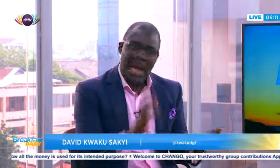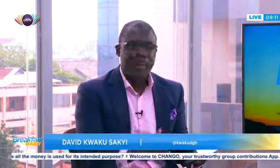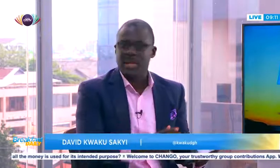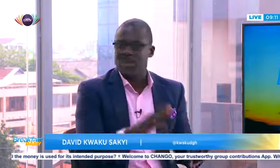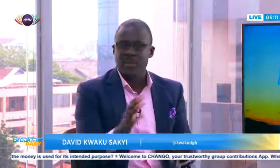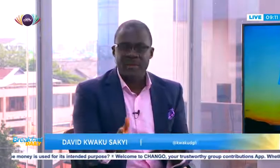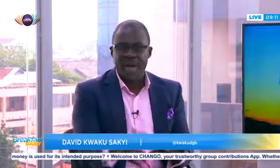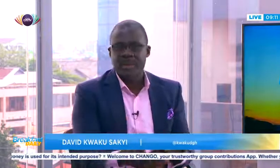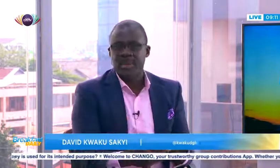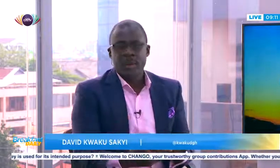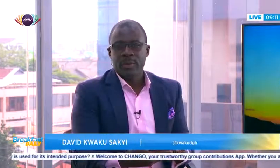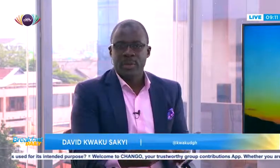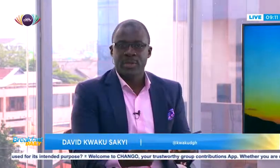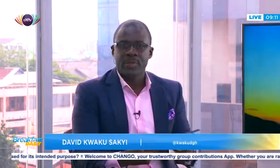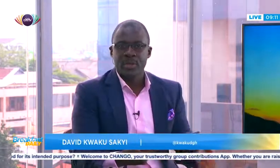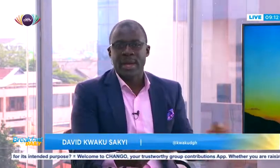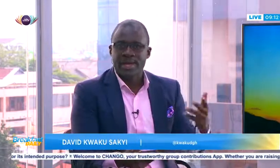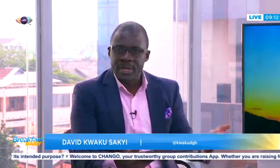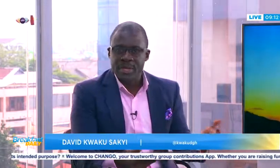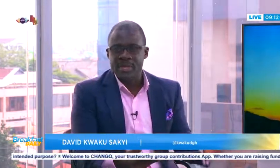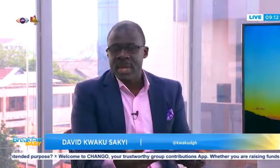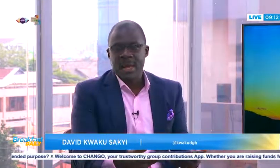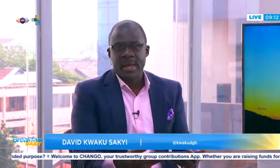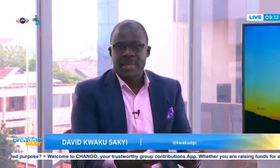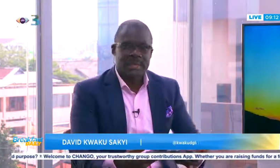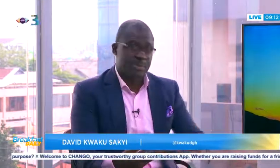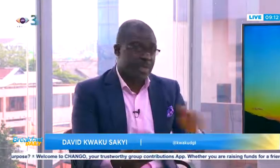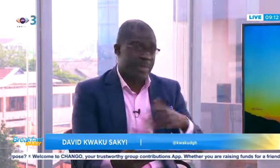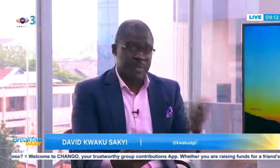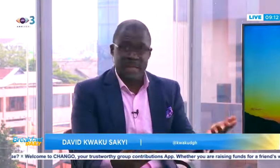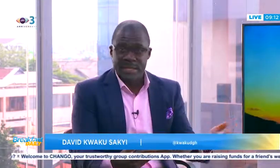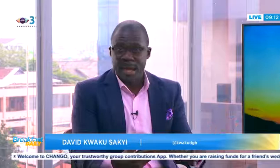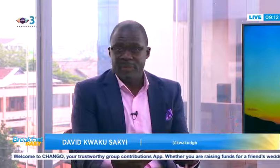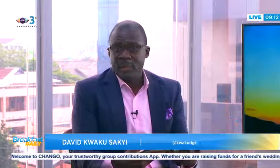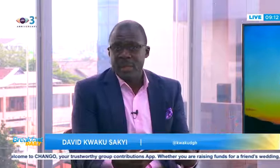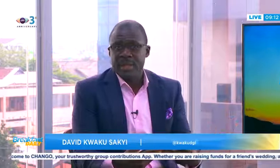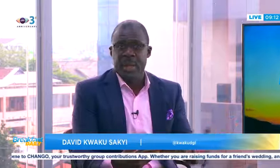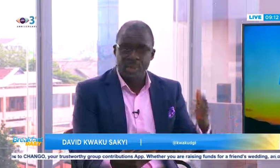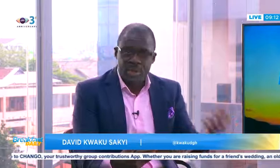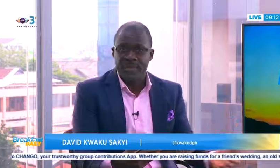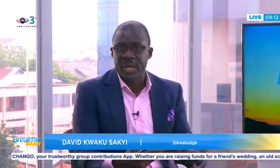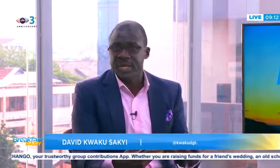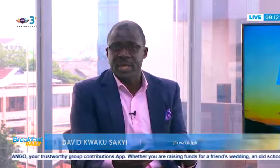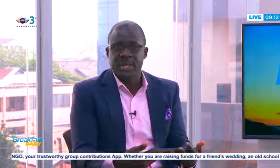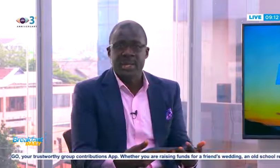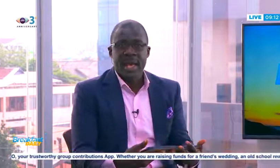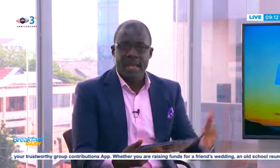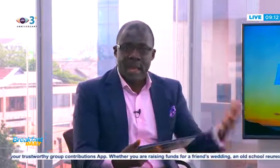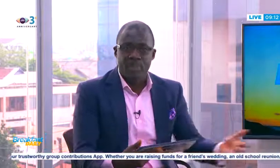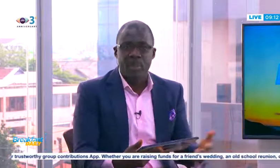has been revamped with lots of new additions, does different things now, have been put in there, push notifications, in-app